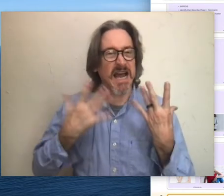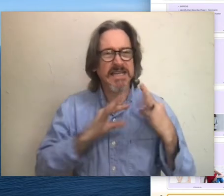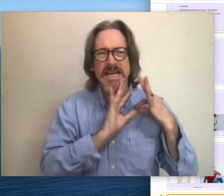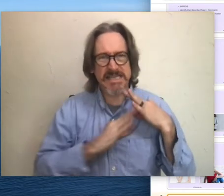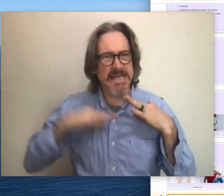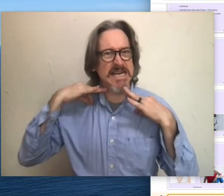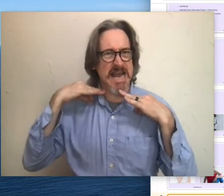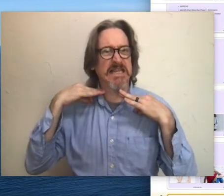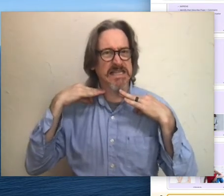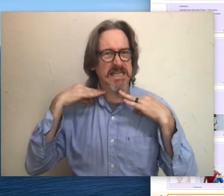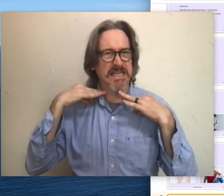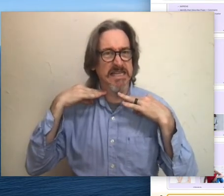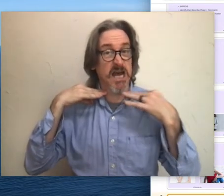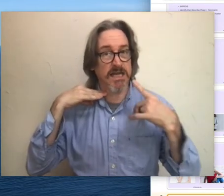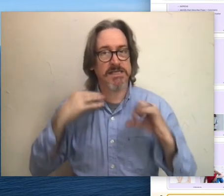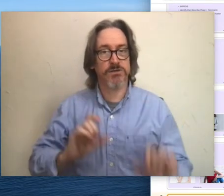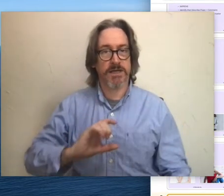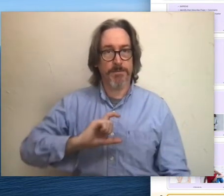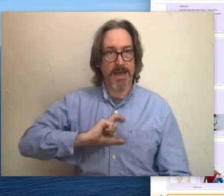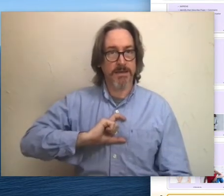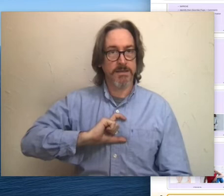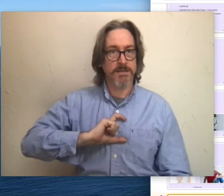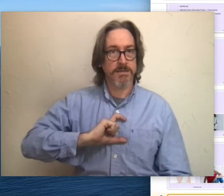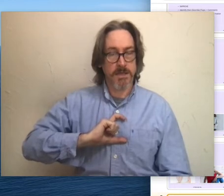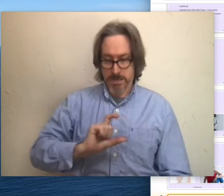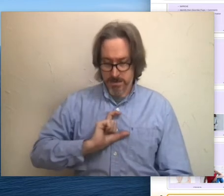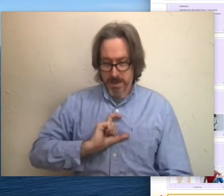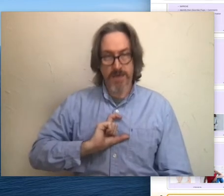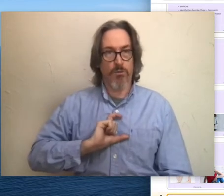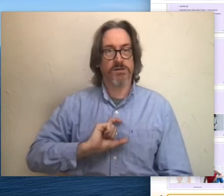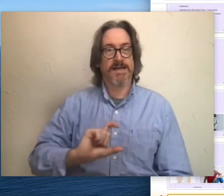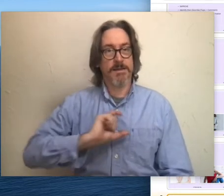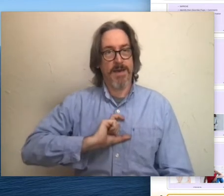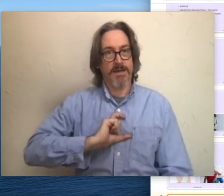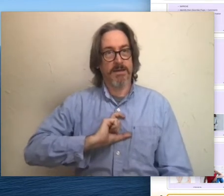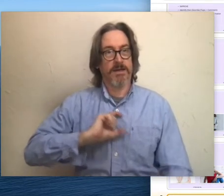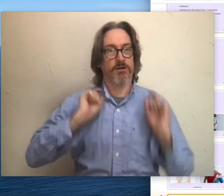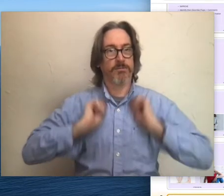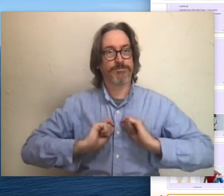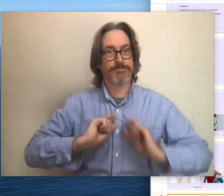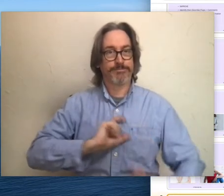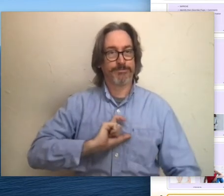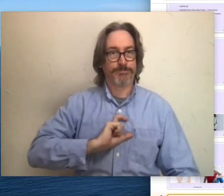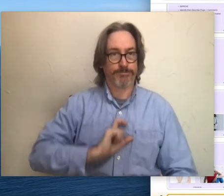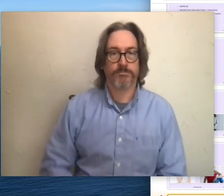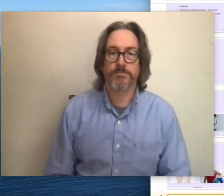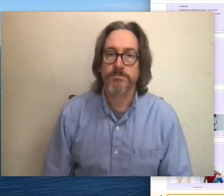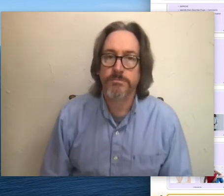Necklaces, I tend to sign necklace like this unless there's like a pendant, and then we'll sign the pendant here. Like,